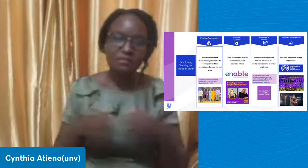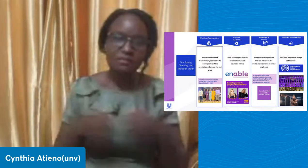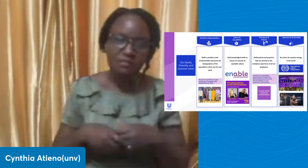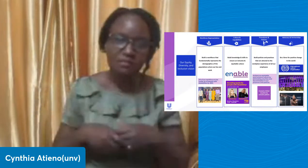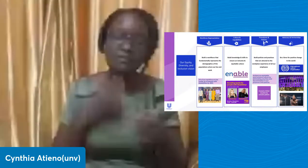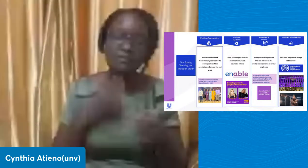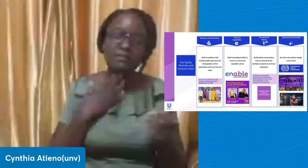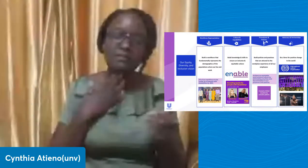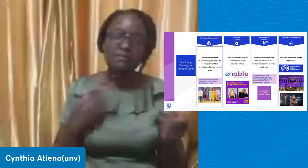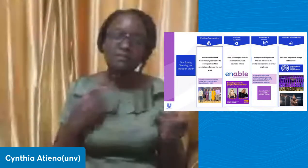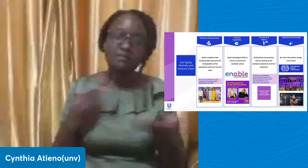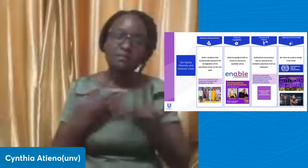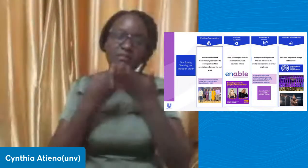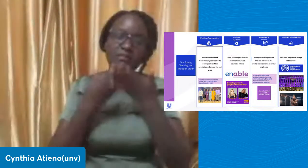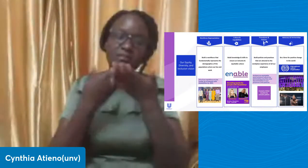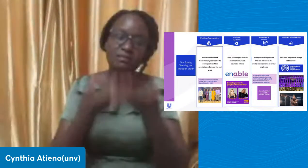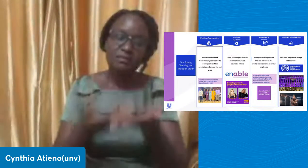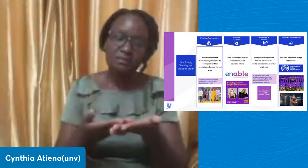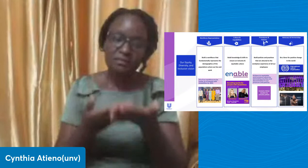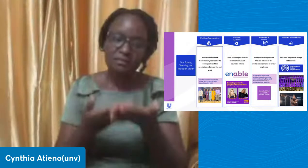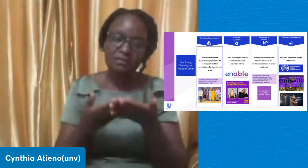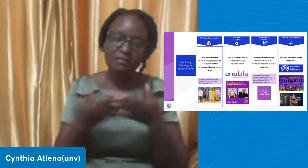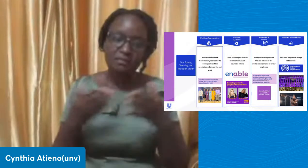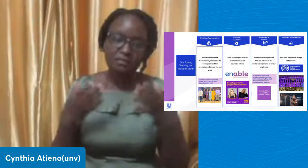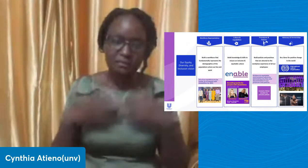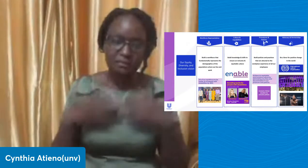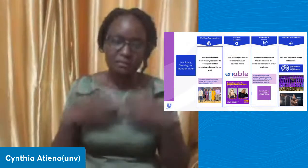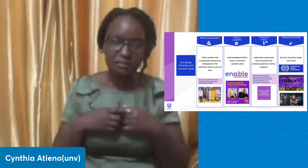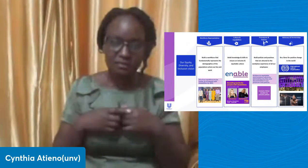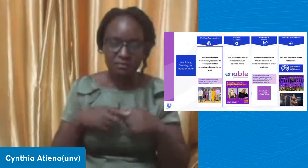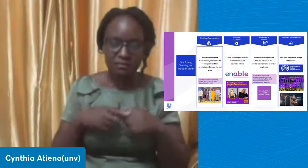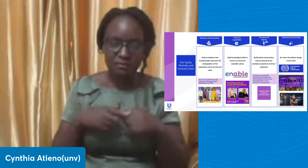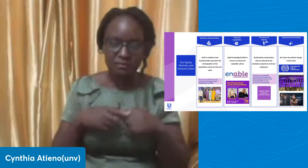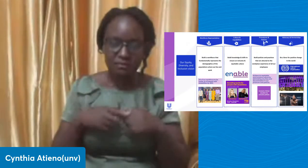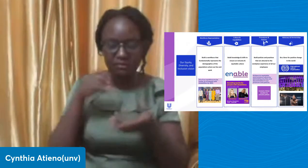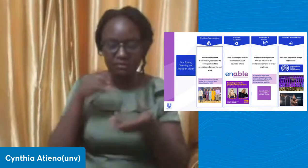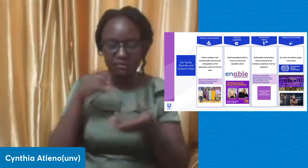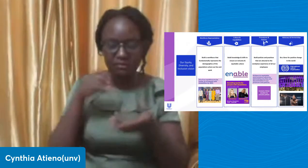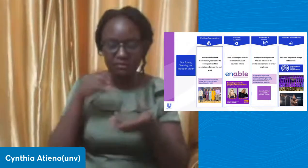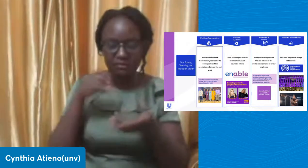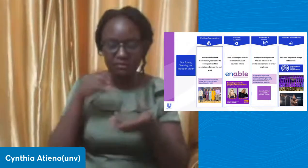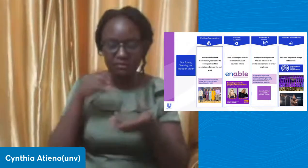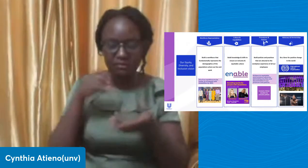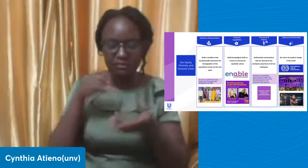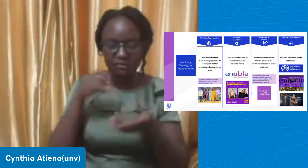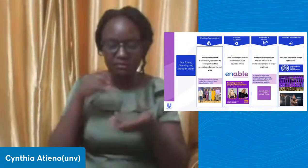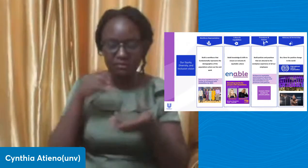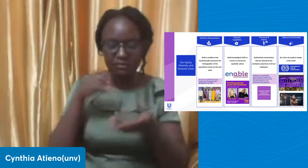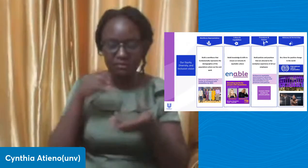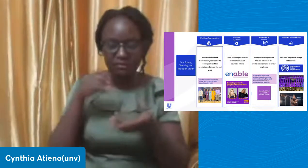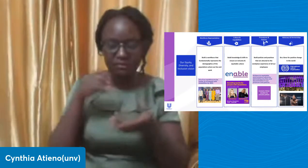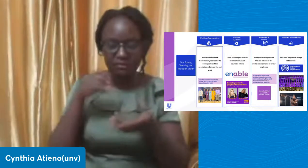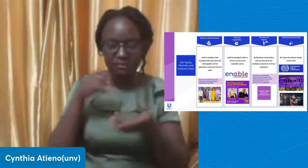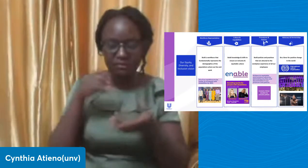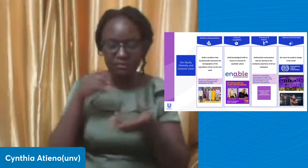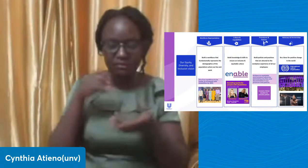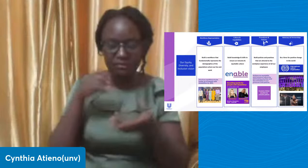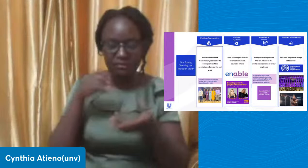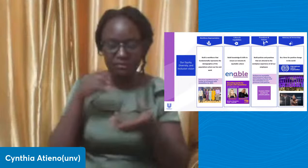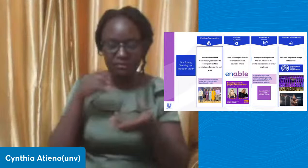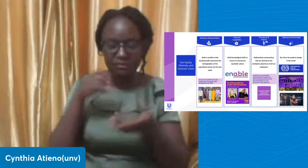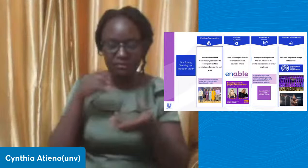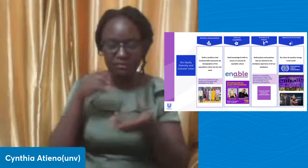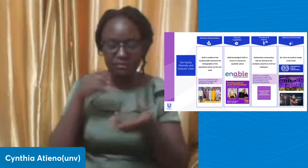we drive inclusivity everywhere. And we want to spread the awareness on the